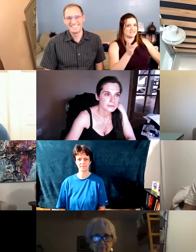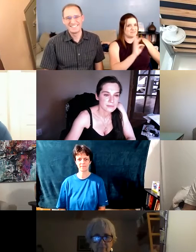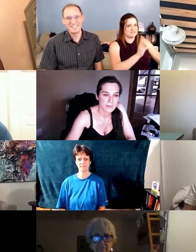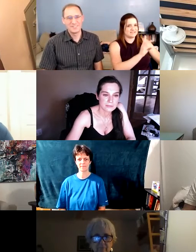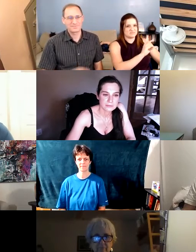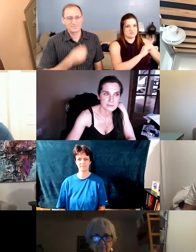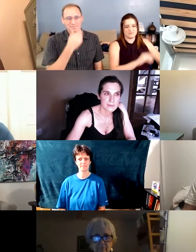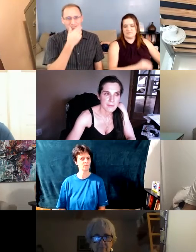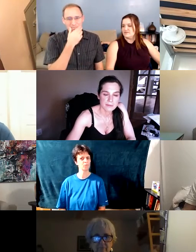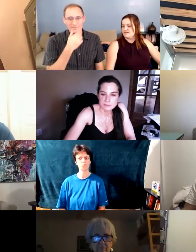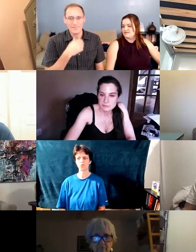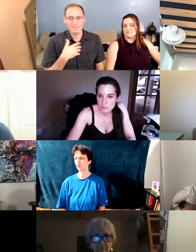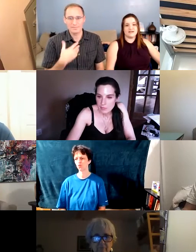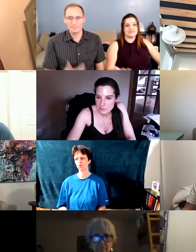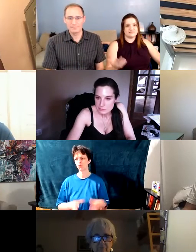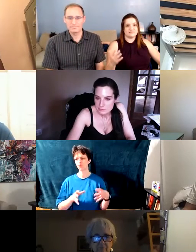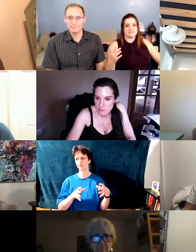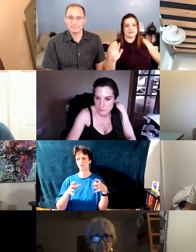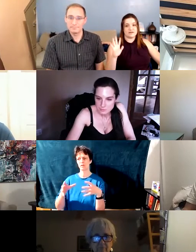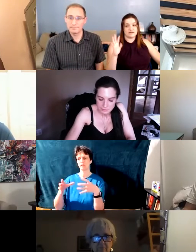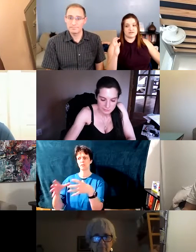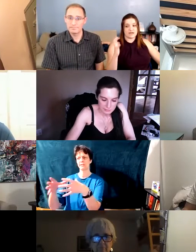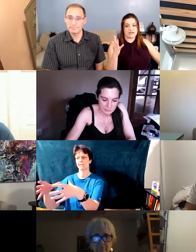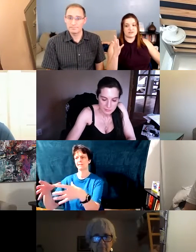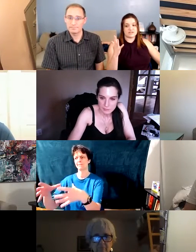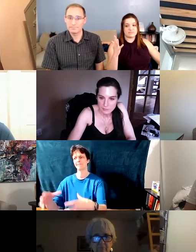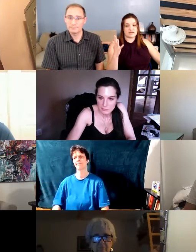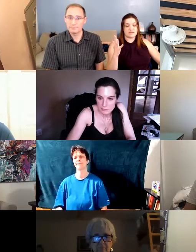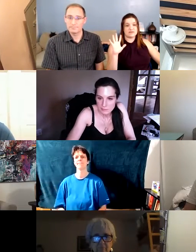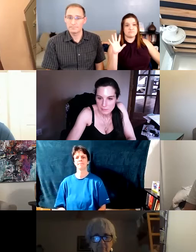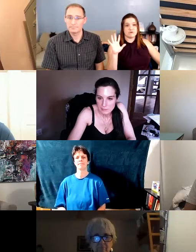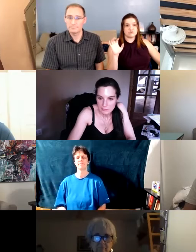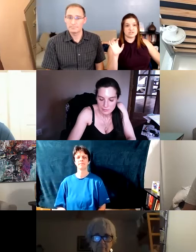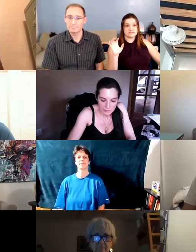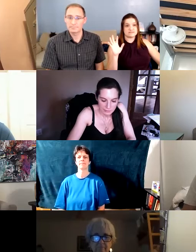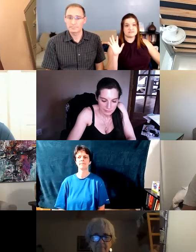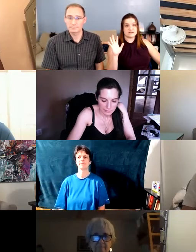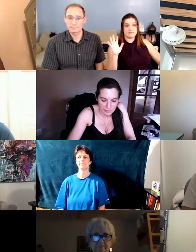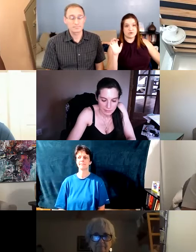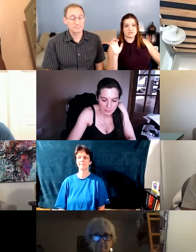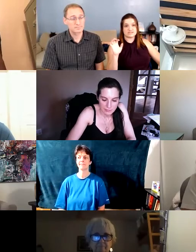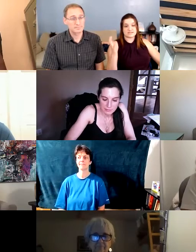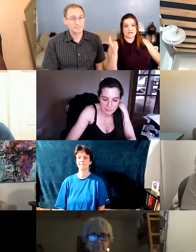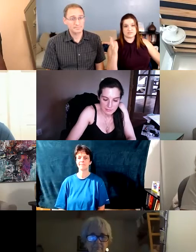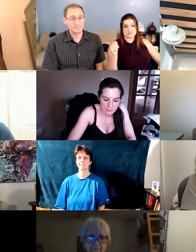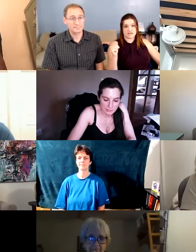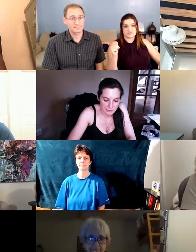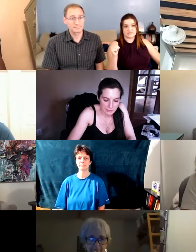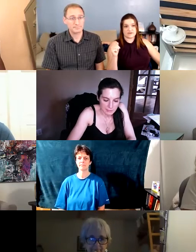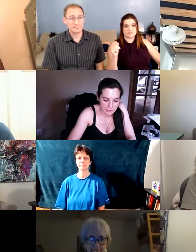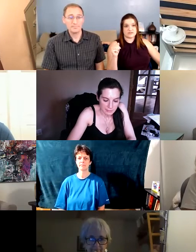This does not mean 6 people. But, and think about the emotions tied to